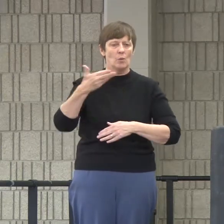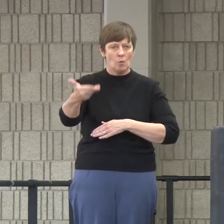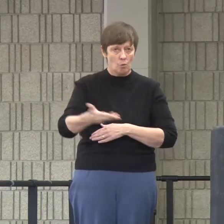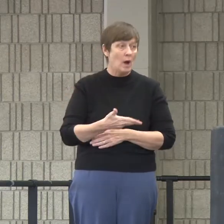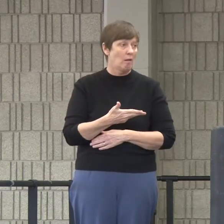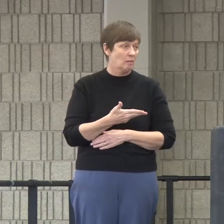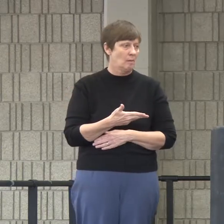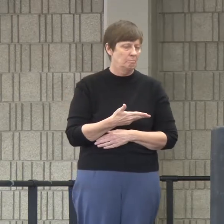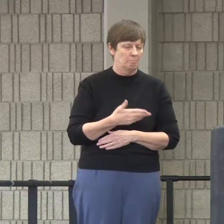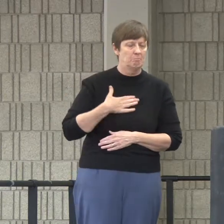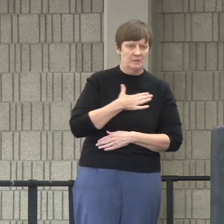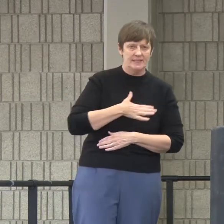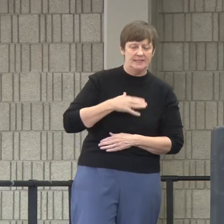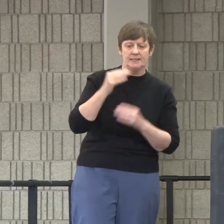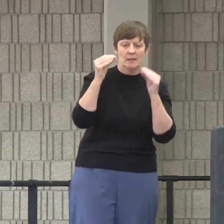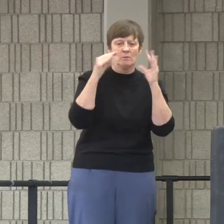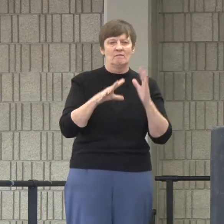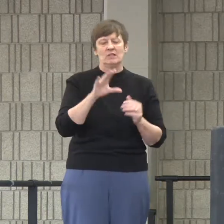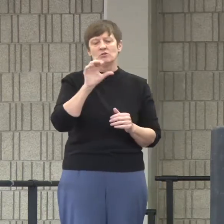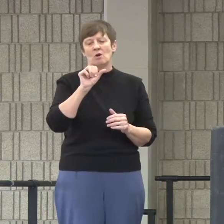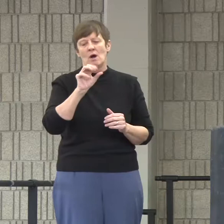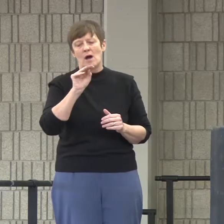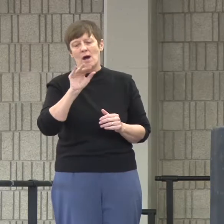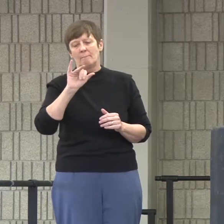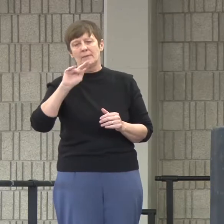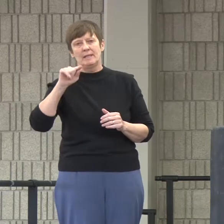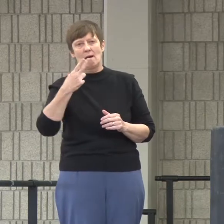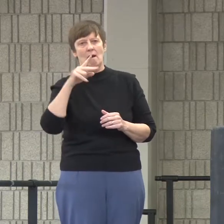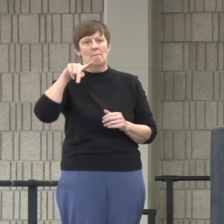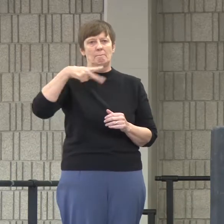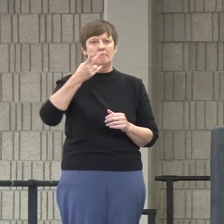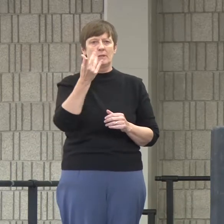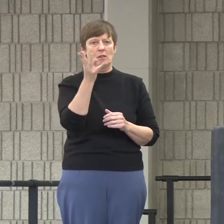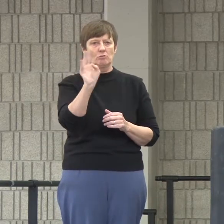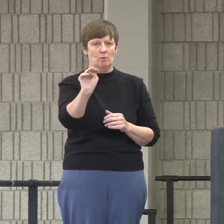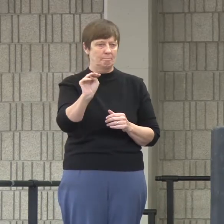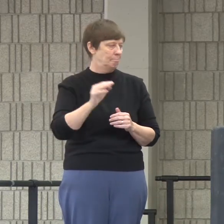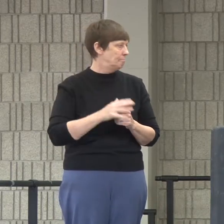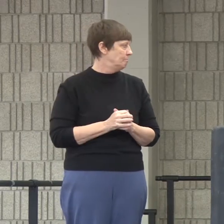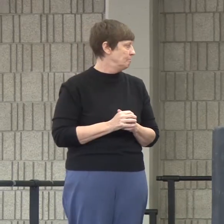if you will, Professor Amina Pilgrim.